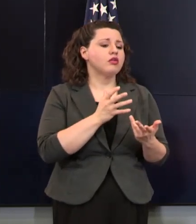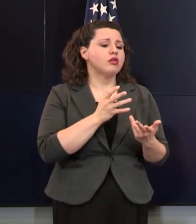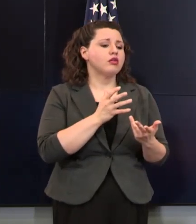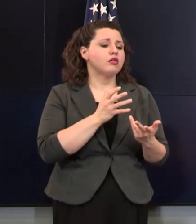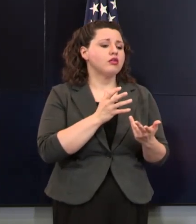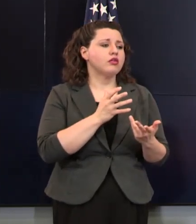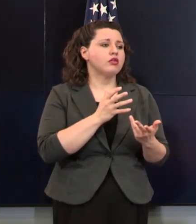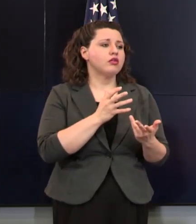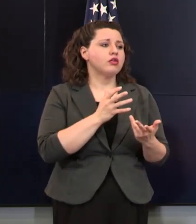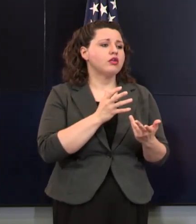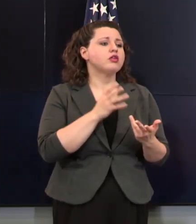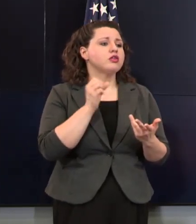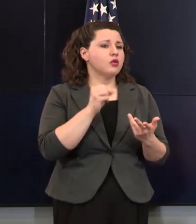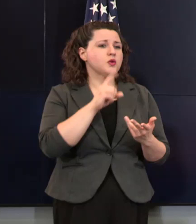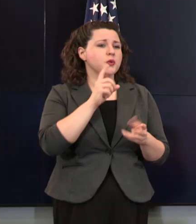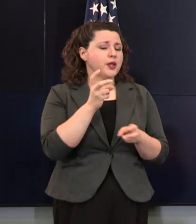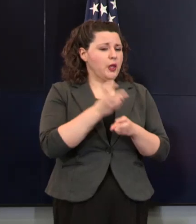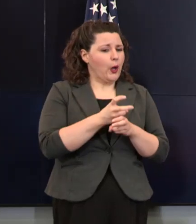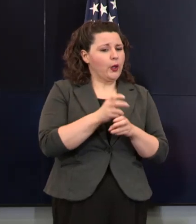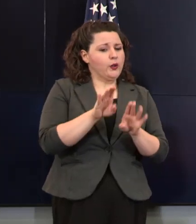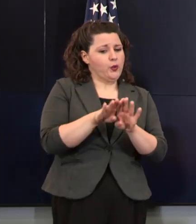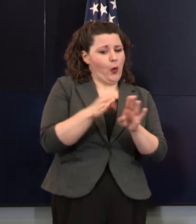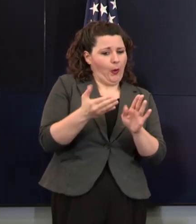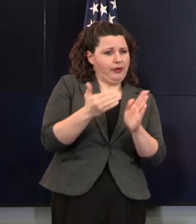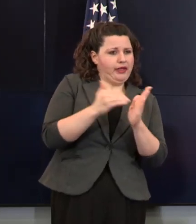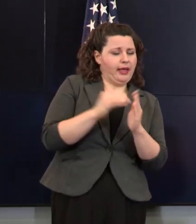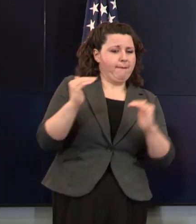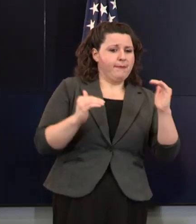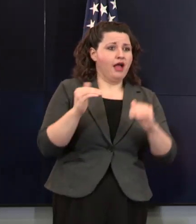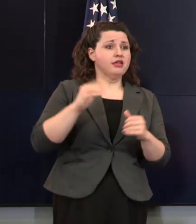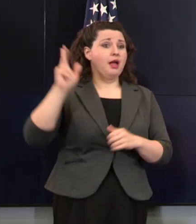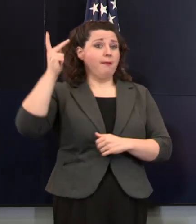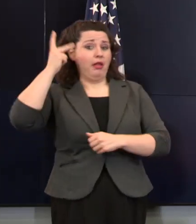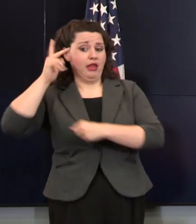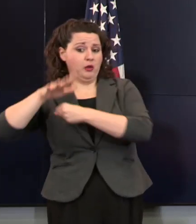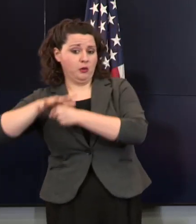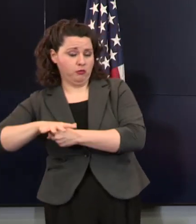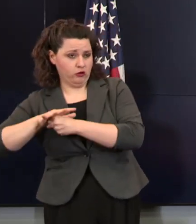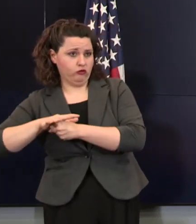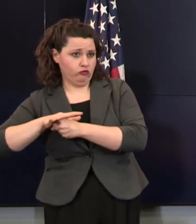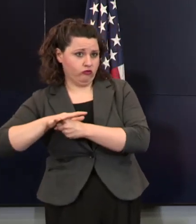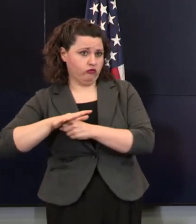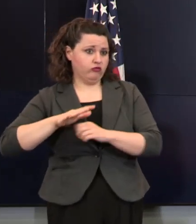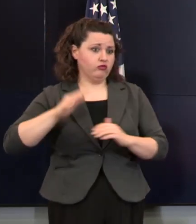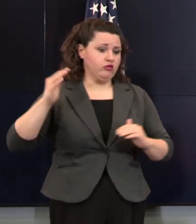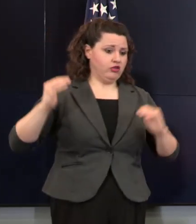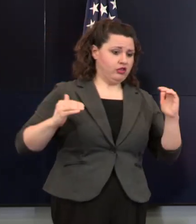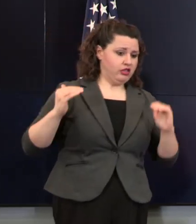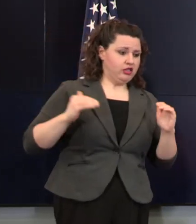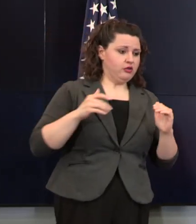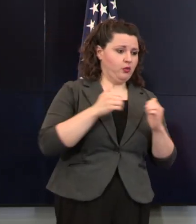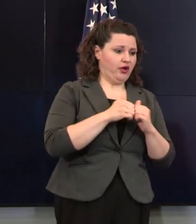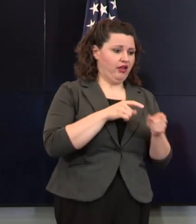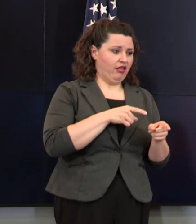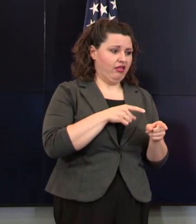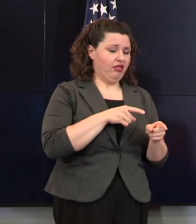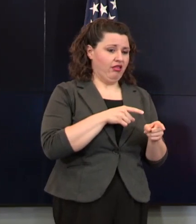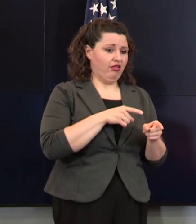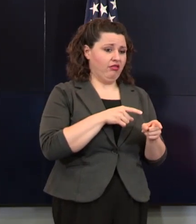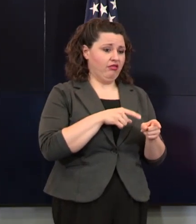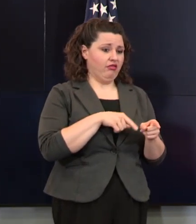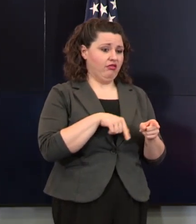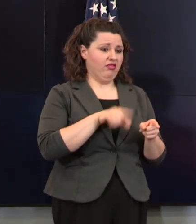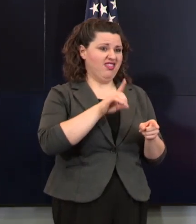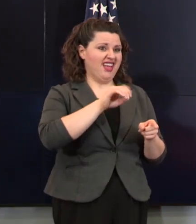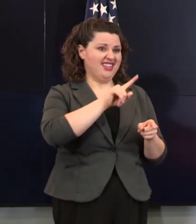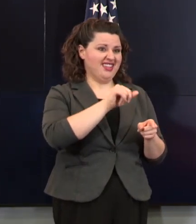track to take to open up again and balance the political pressures that you're getting to reopen the state with the